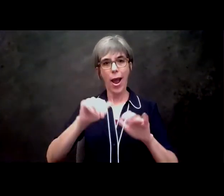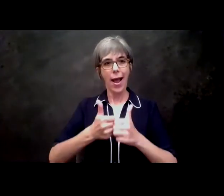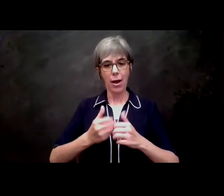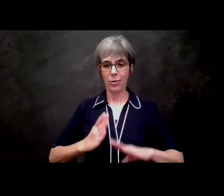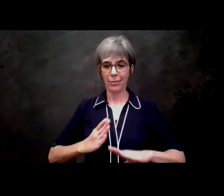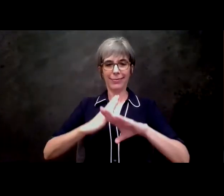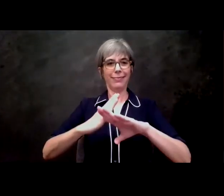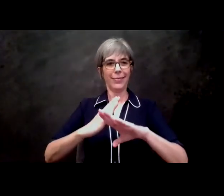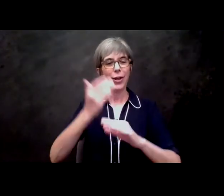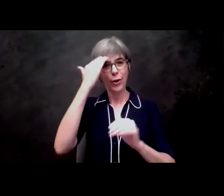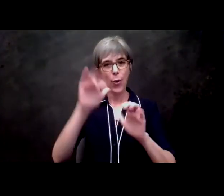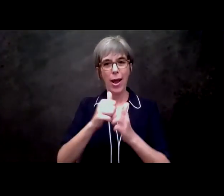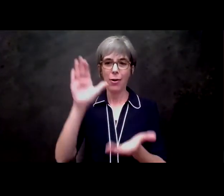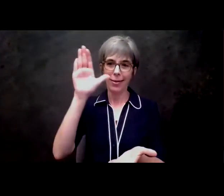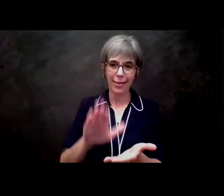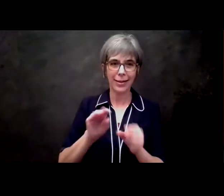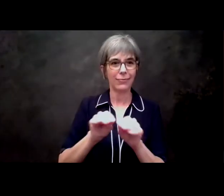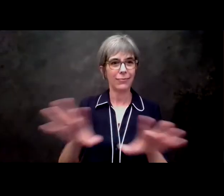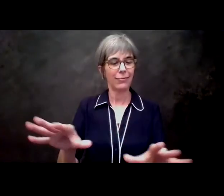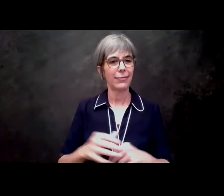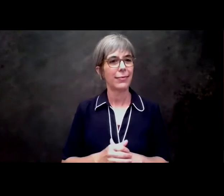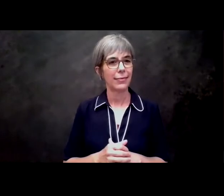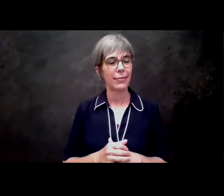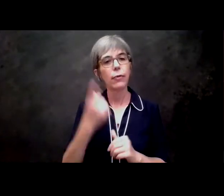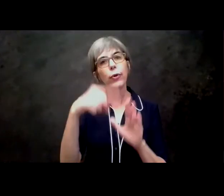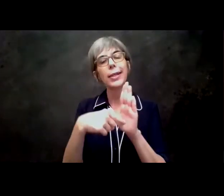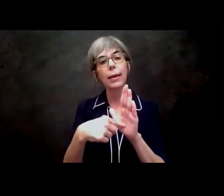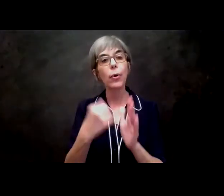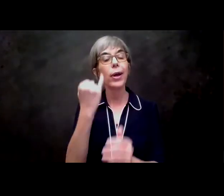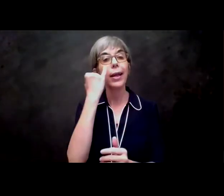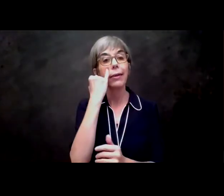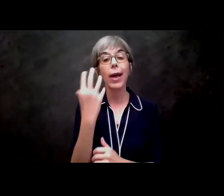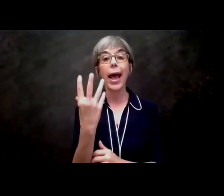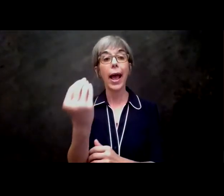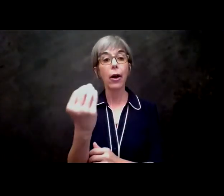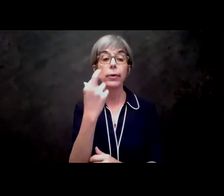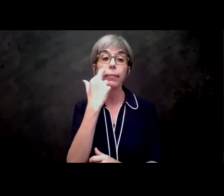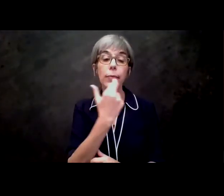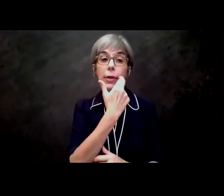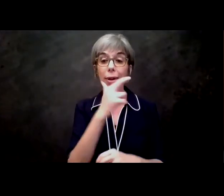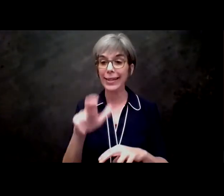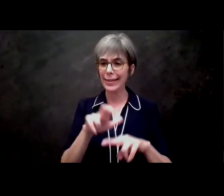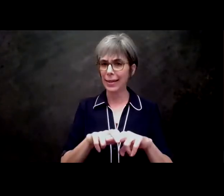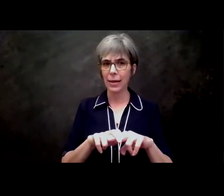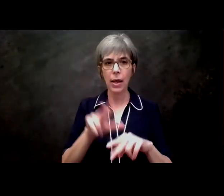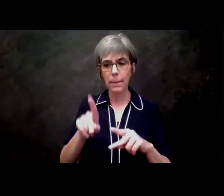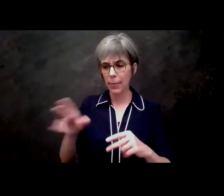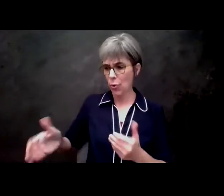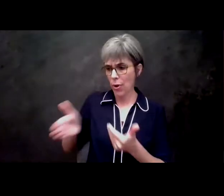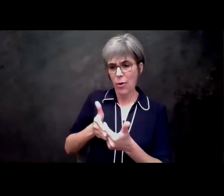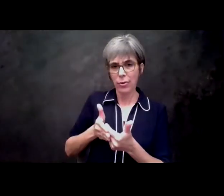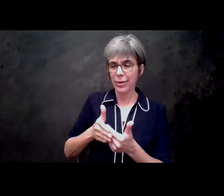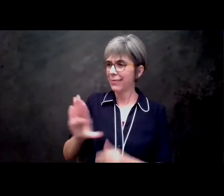illness. For example, if you're seated in a public place and you aren't 6 feet away from others, ask to be moved. And if you can't be